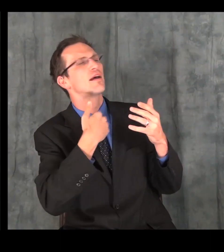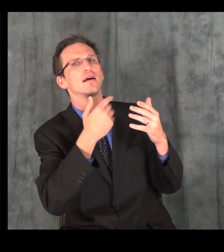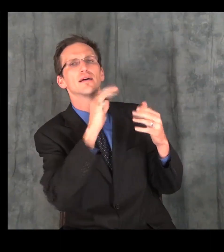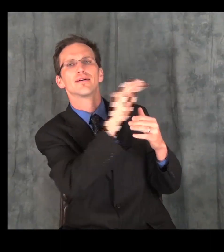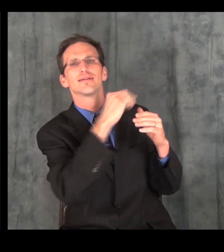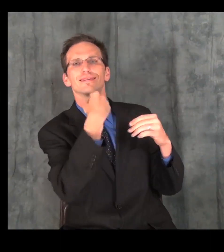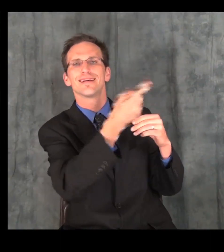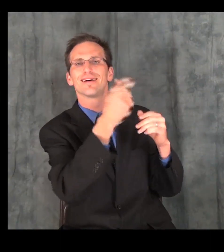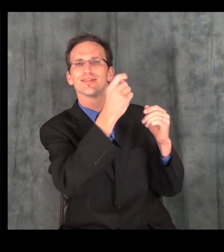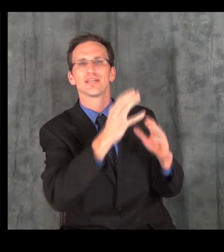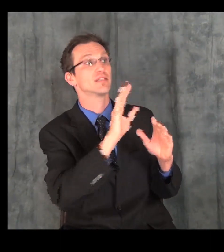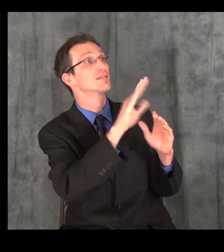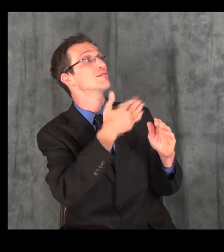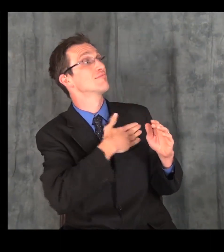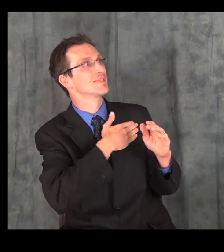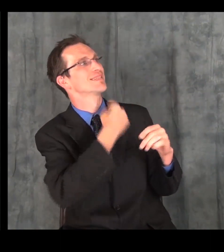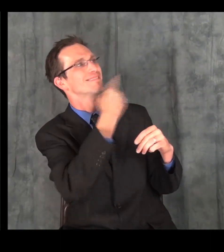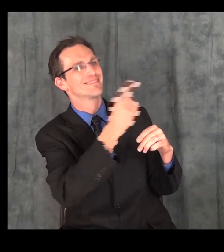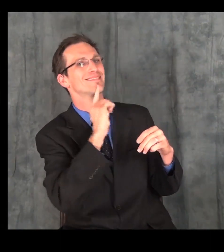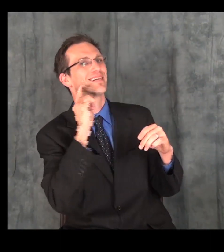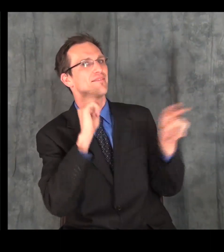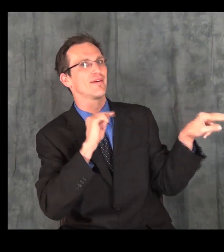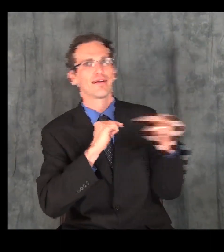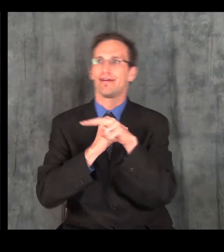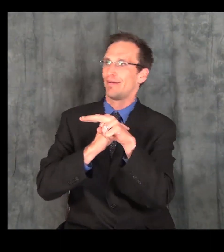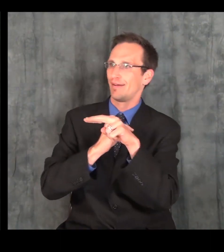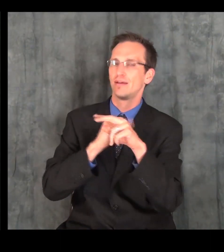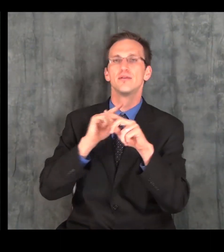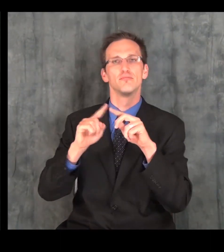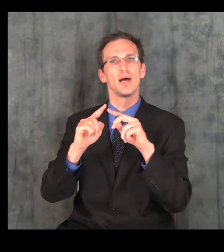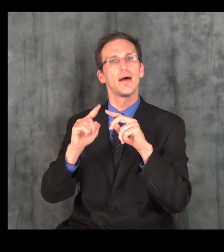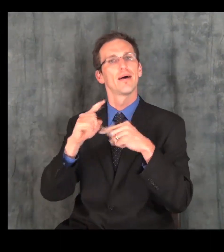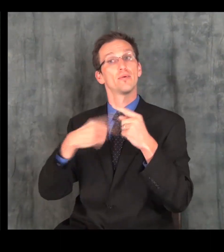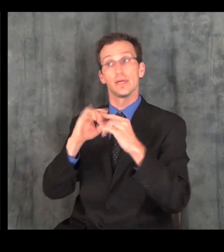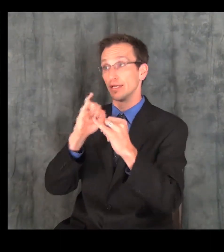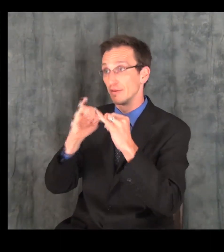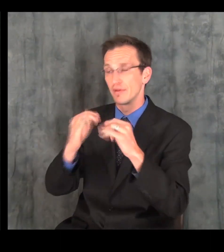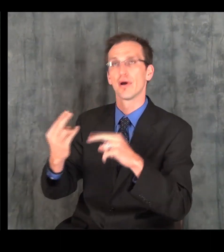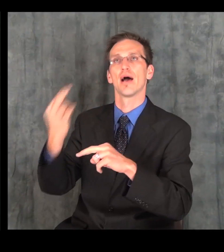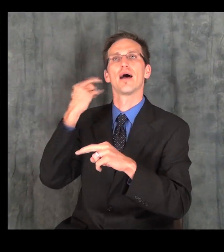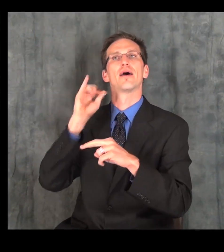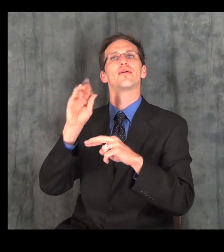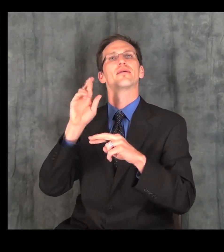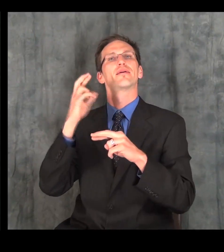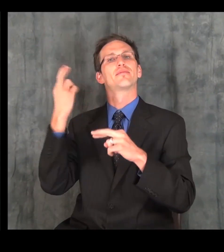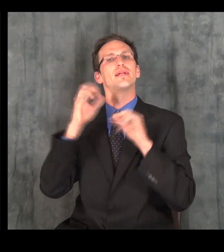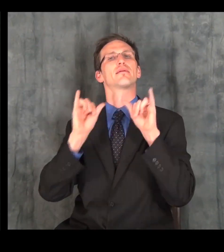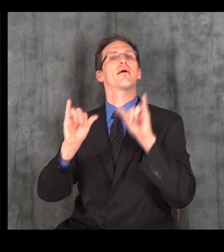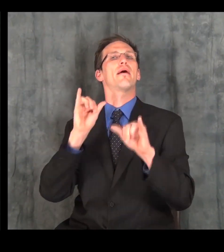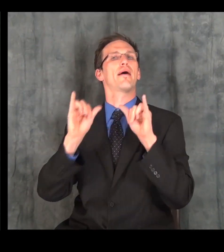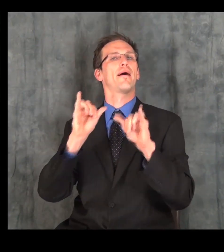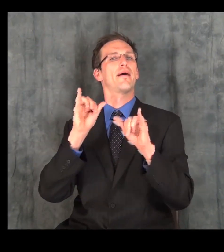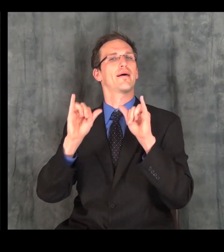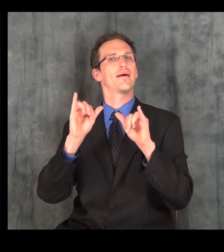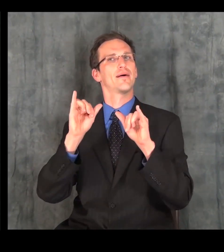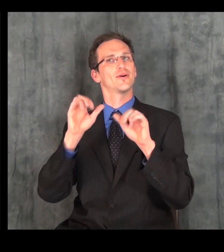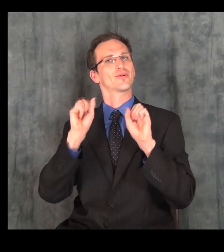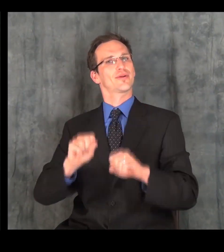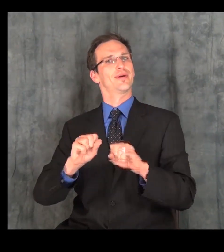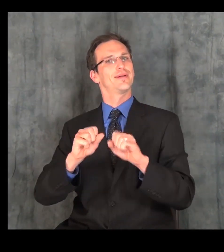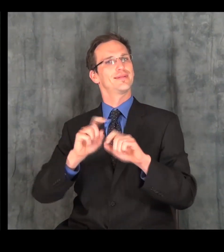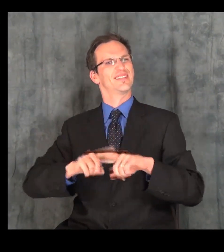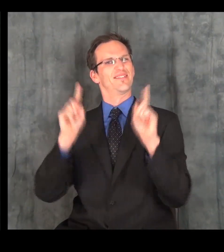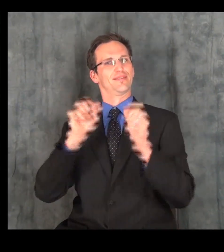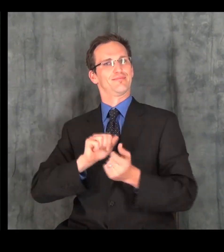something. But in hindsight, she'd said, "Okay, of course I could have done something like that." But at the time, we're so used to sign language interpreters to getting